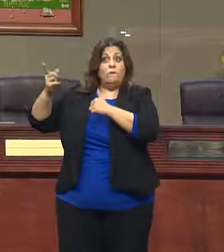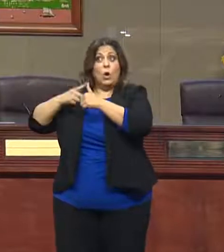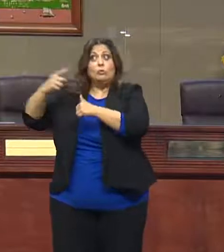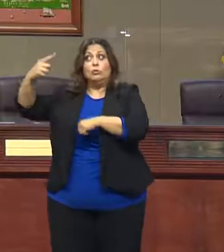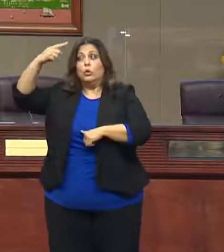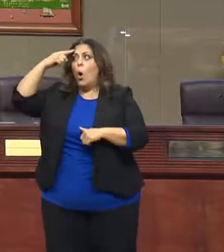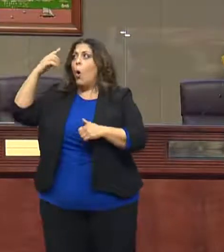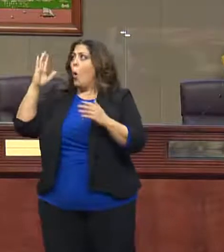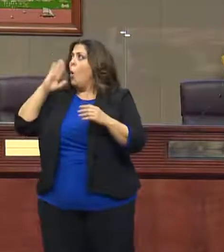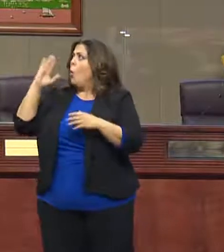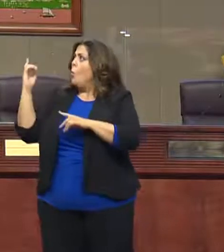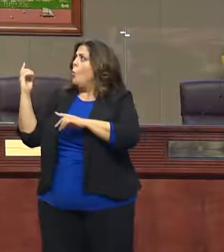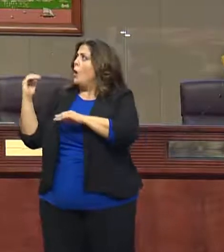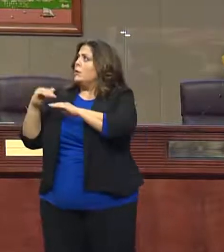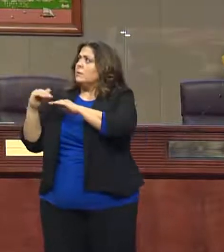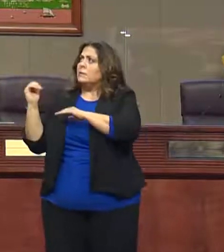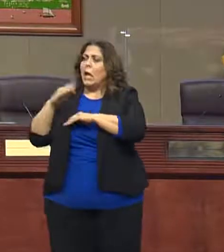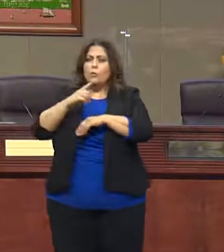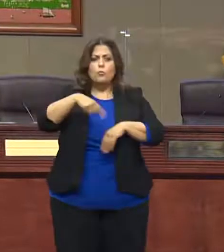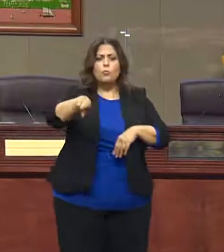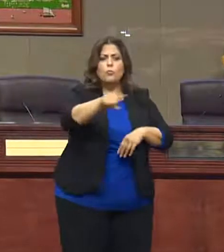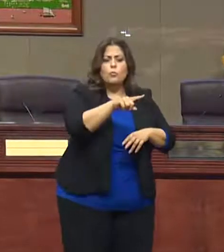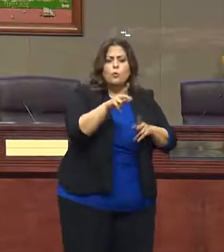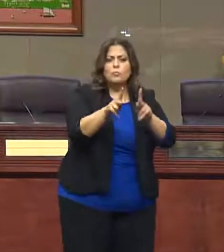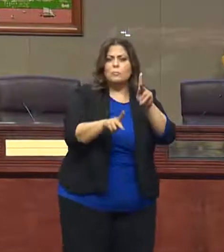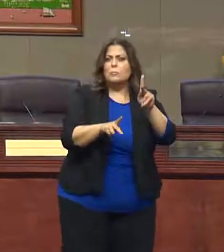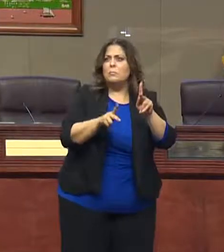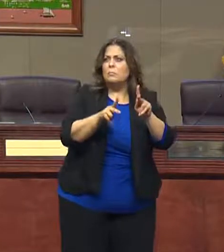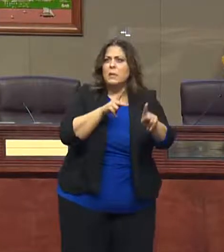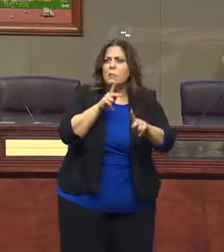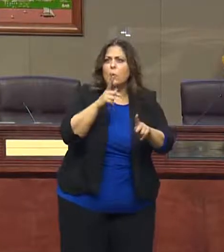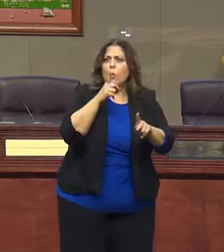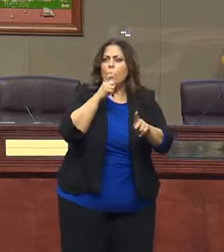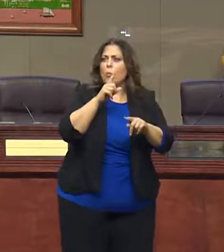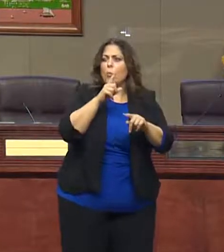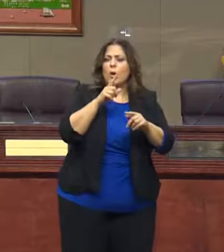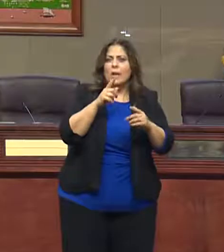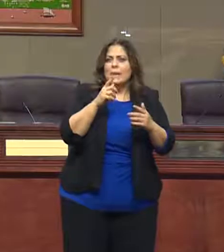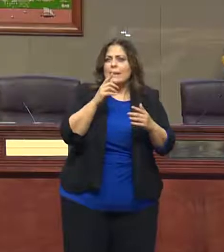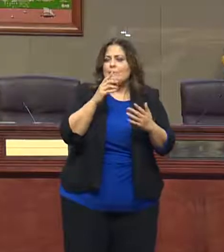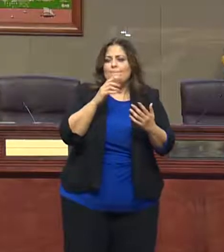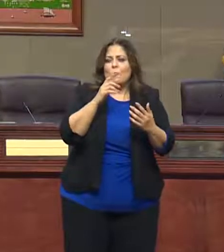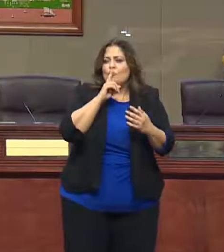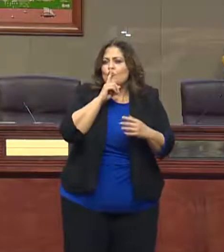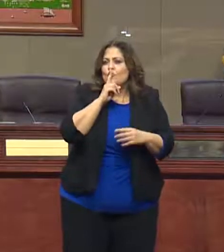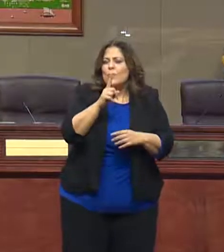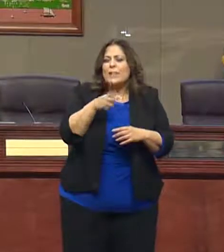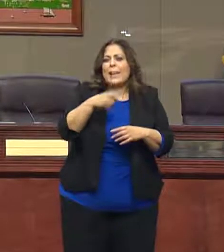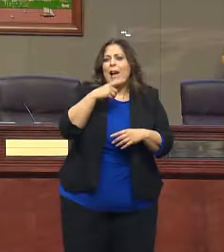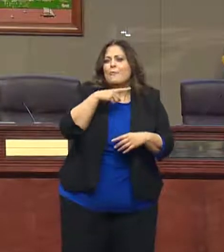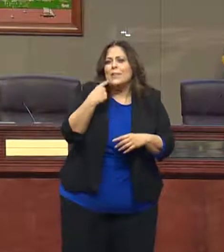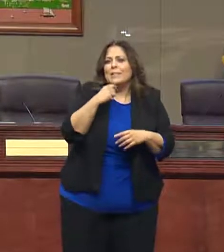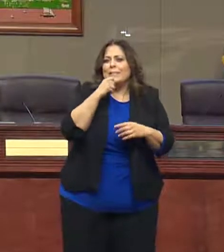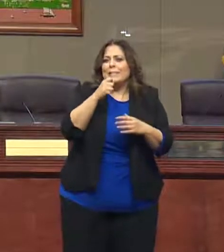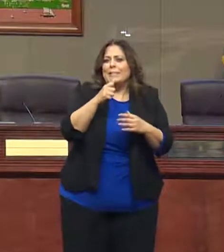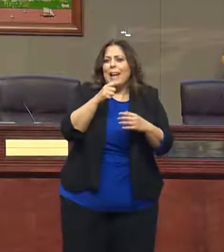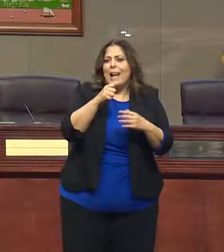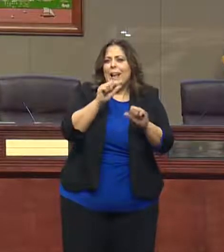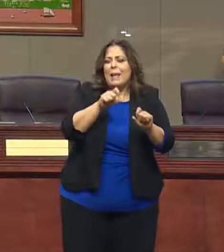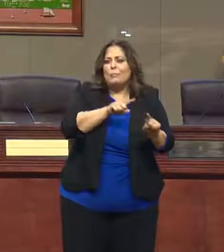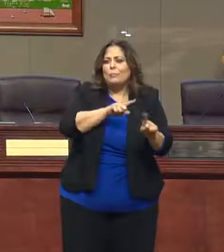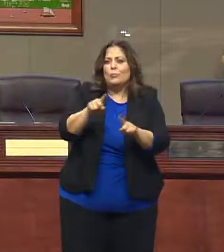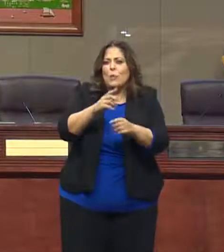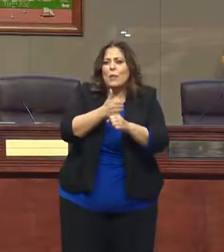those underserved areas so we can go in one shot and we wouldn't have to worry about that